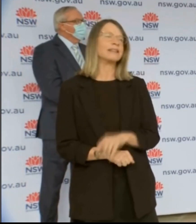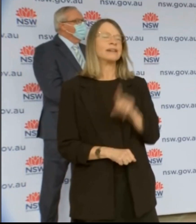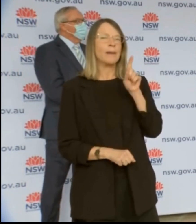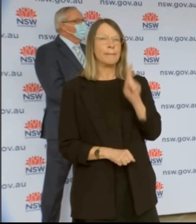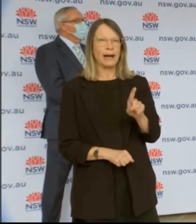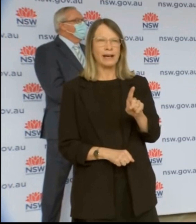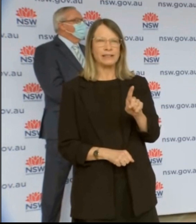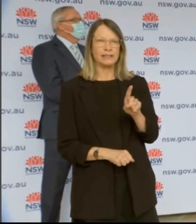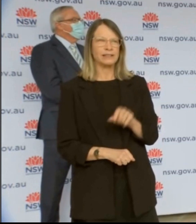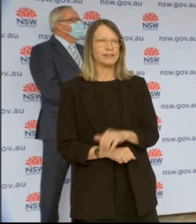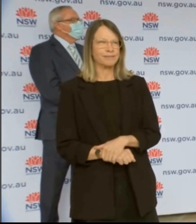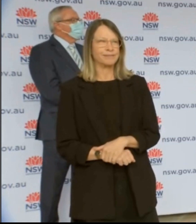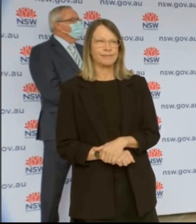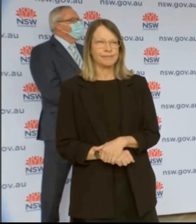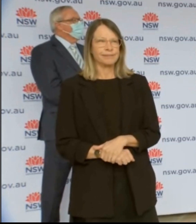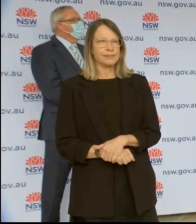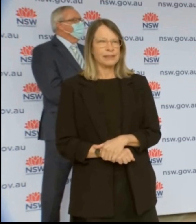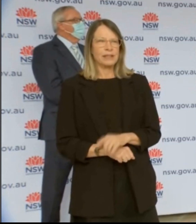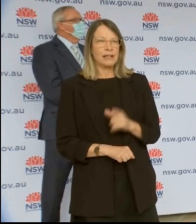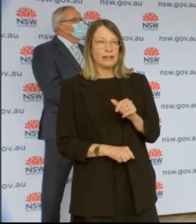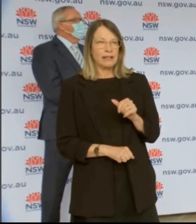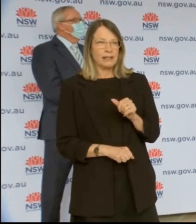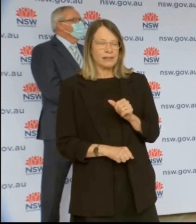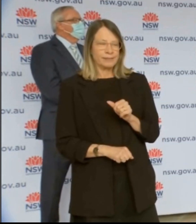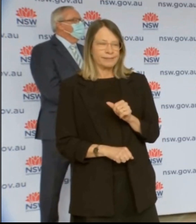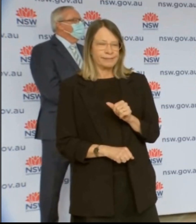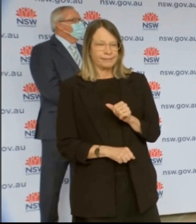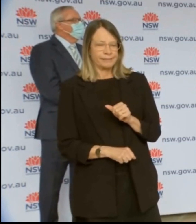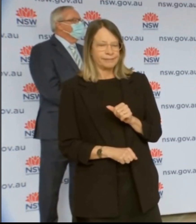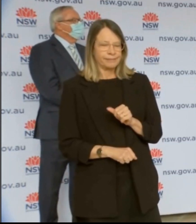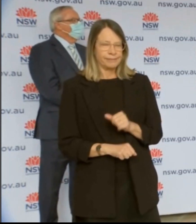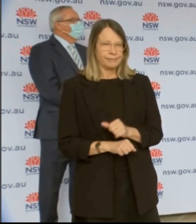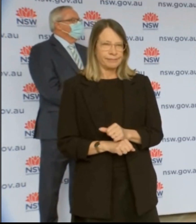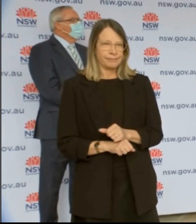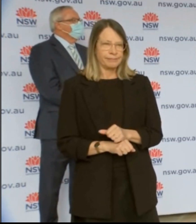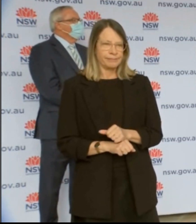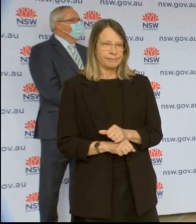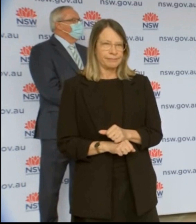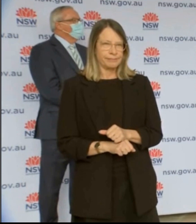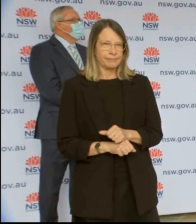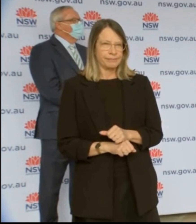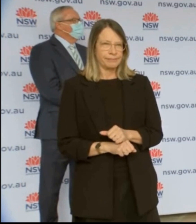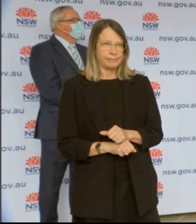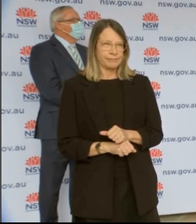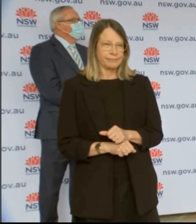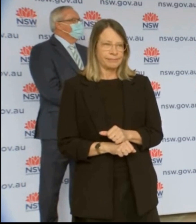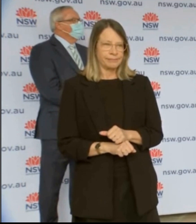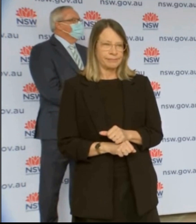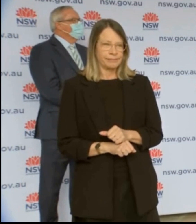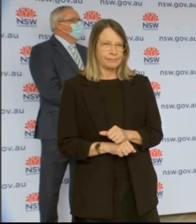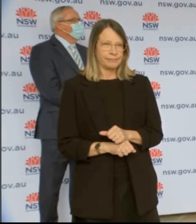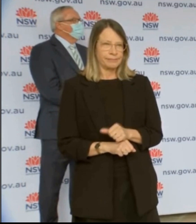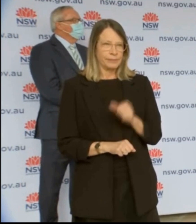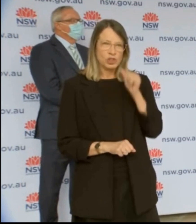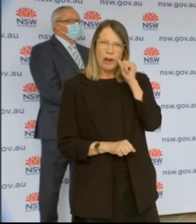last night was the second ever status 3 alert that New South Wales Ambulance has ever had. I need to convey